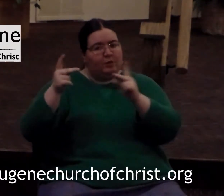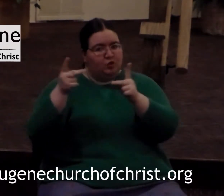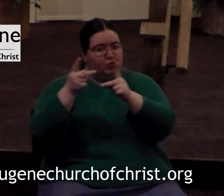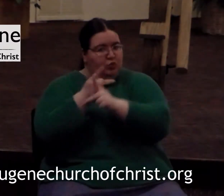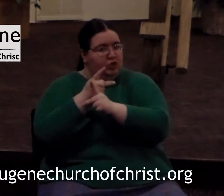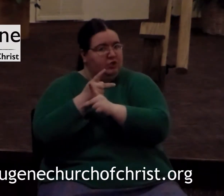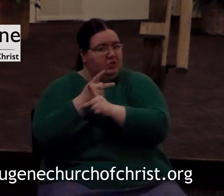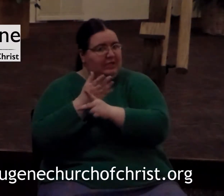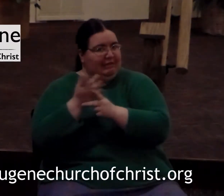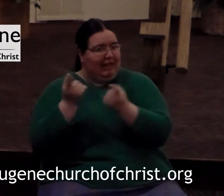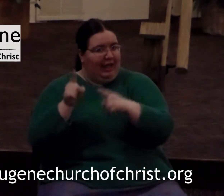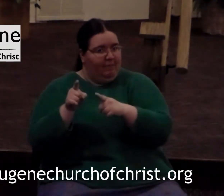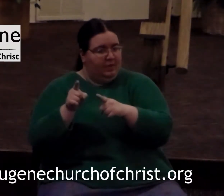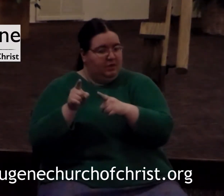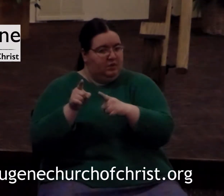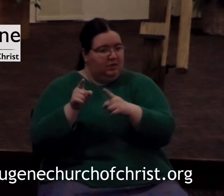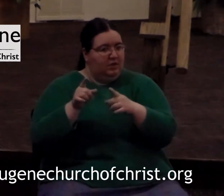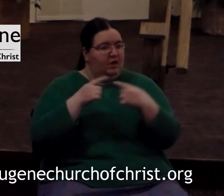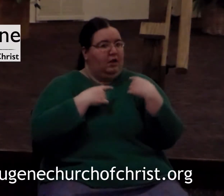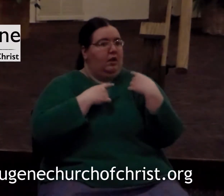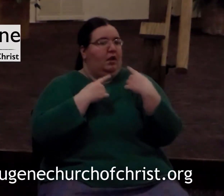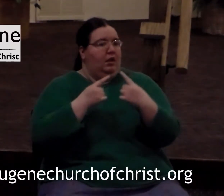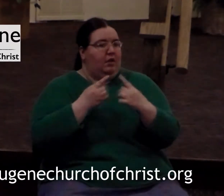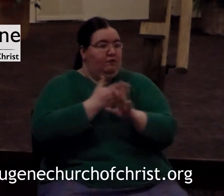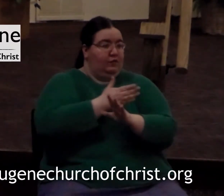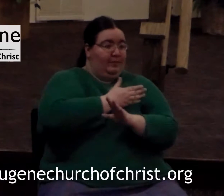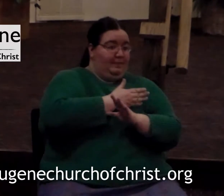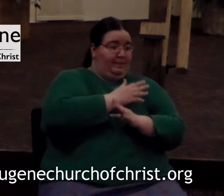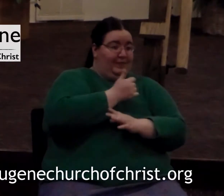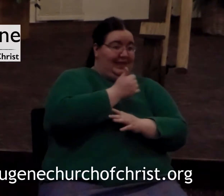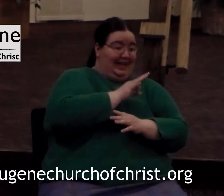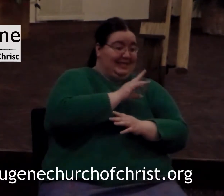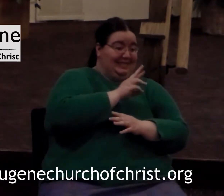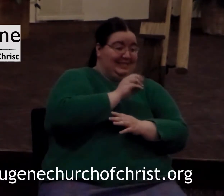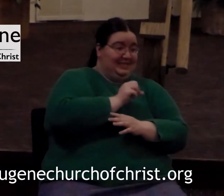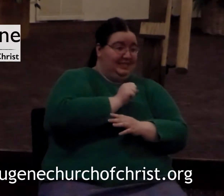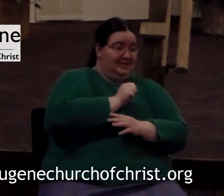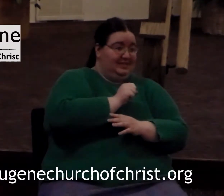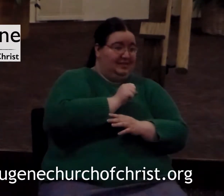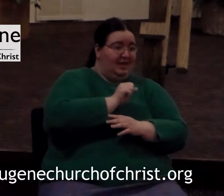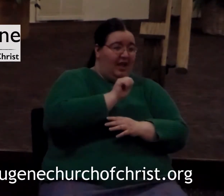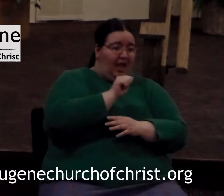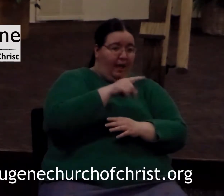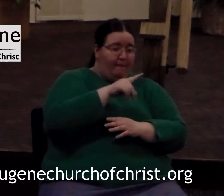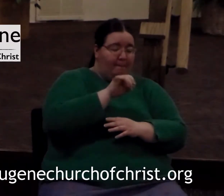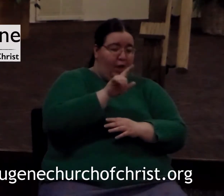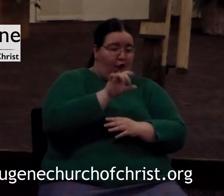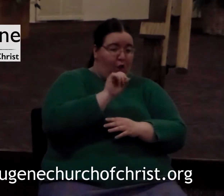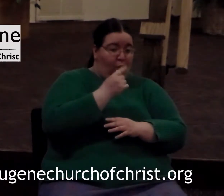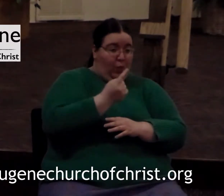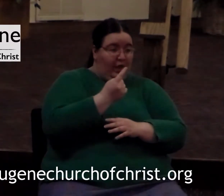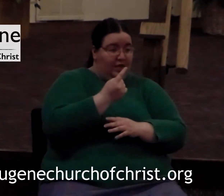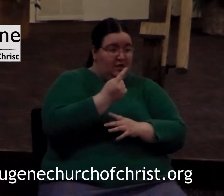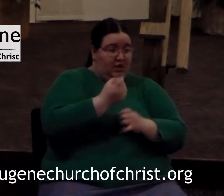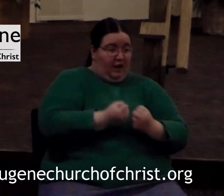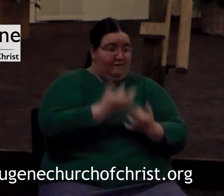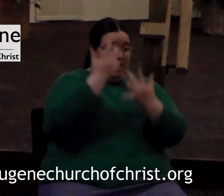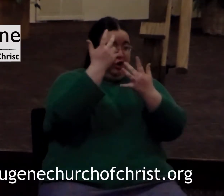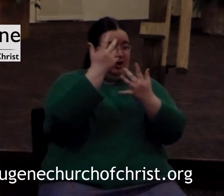on the ground. And the problem there was a short in a wire. There are hundreds of miles of wire running through that